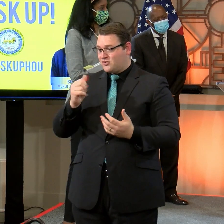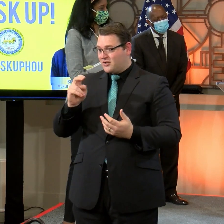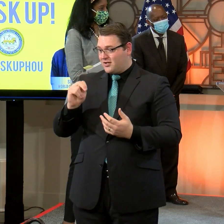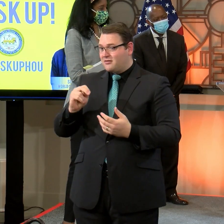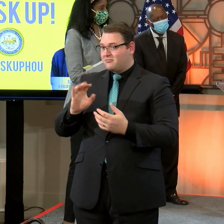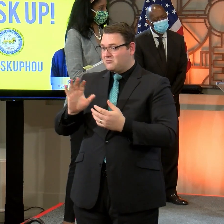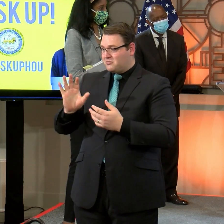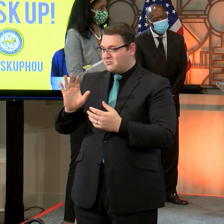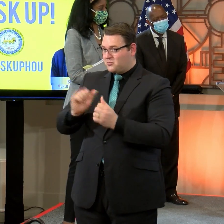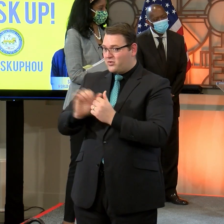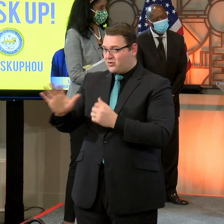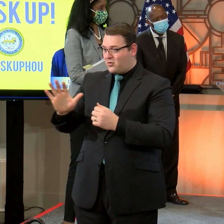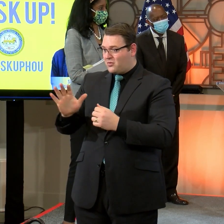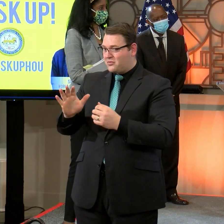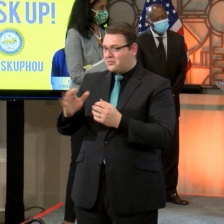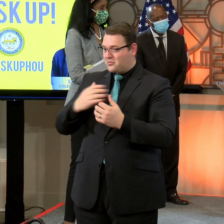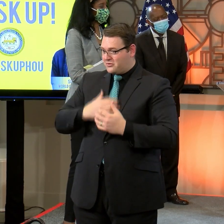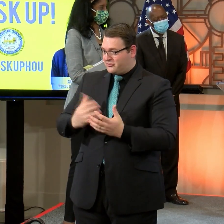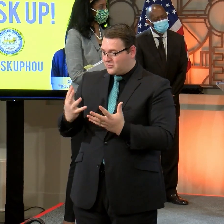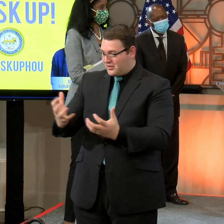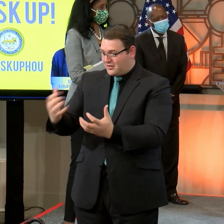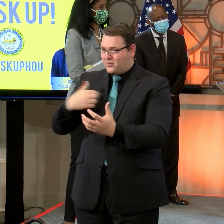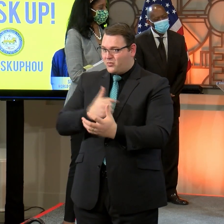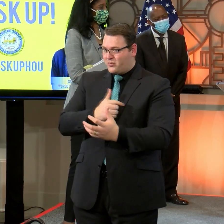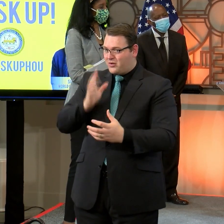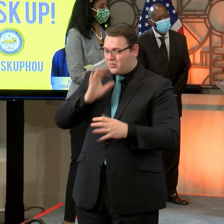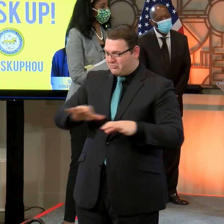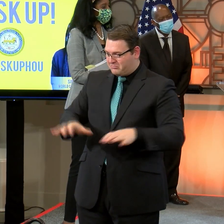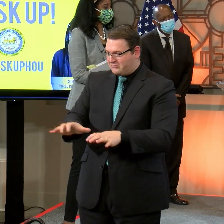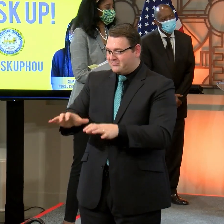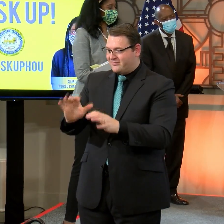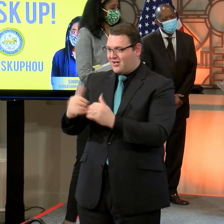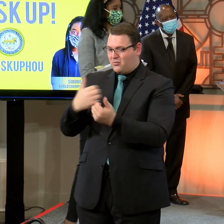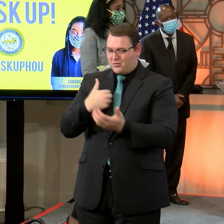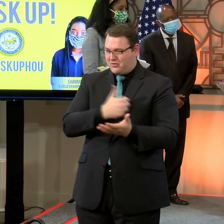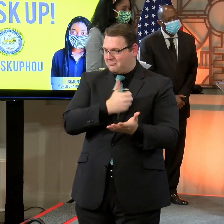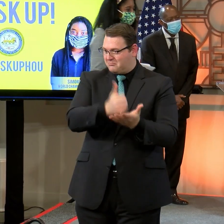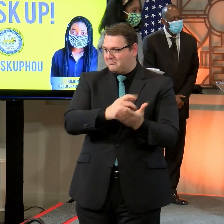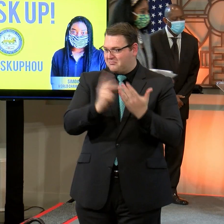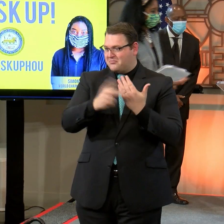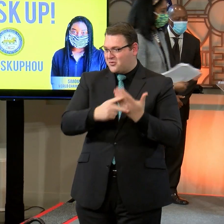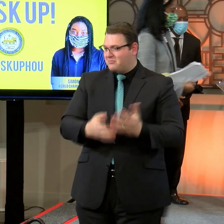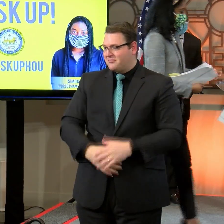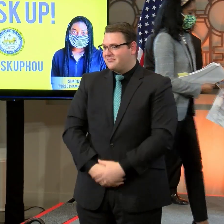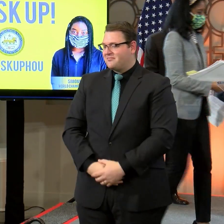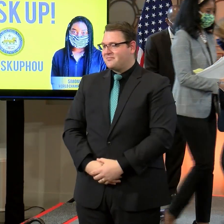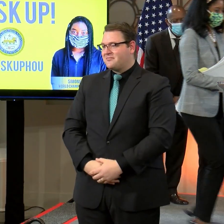direction as you see how we can best benefit the program. So thank you.